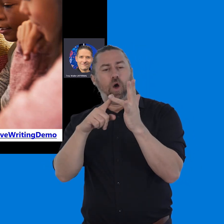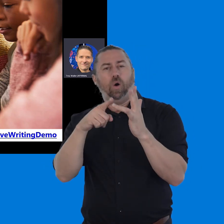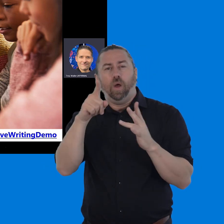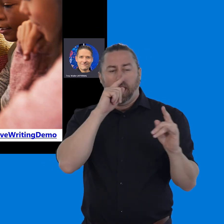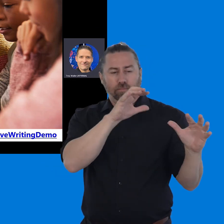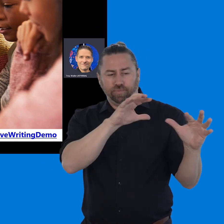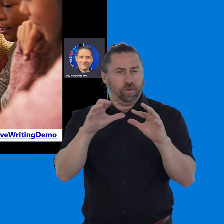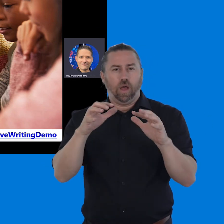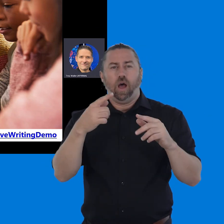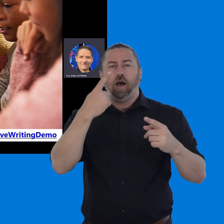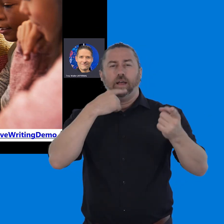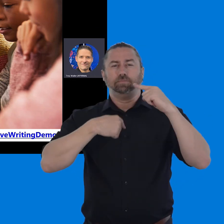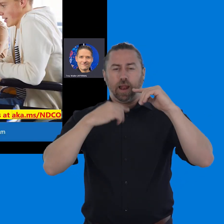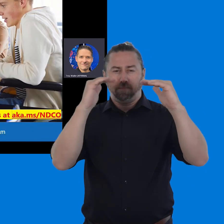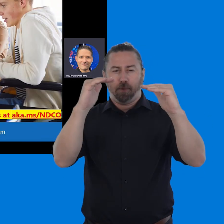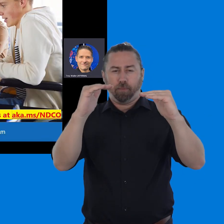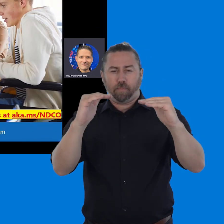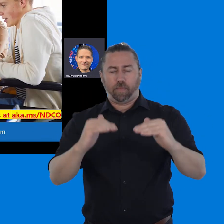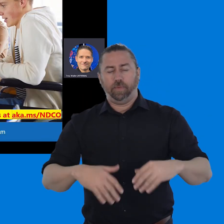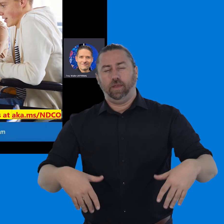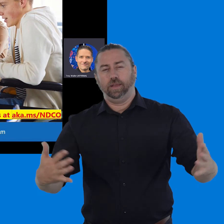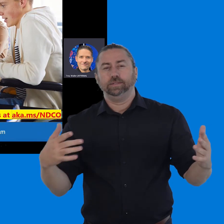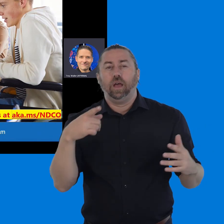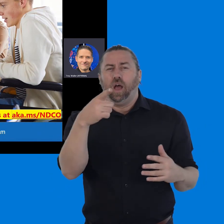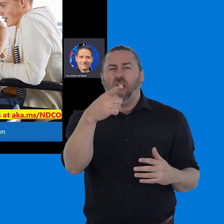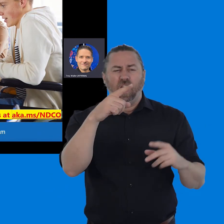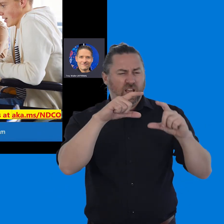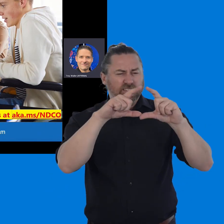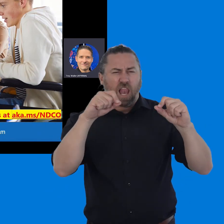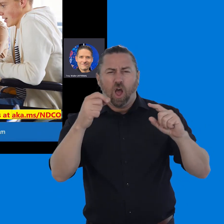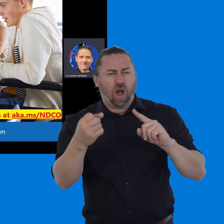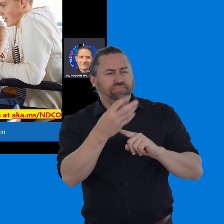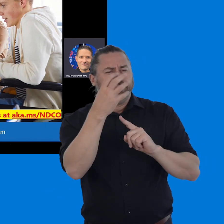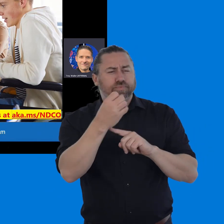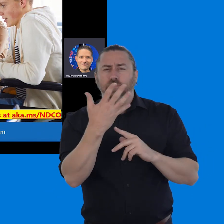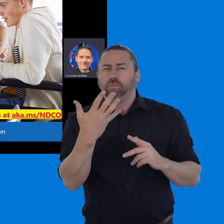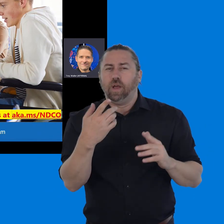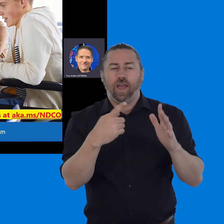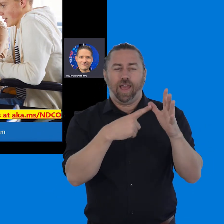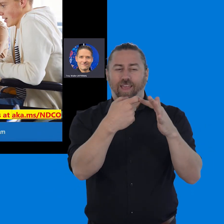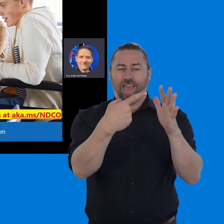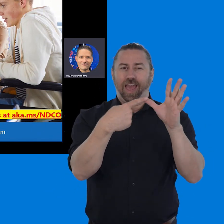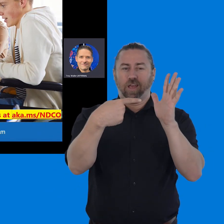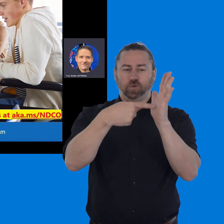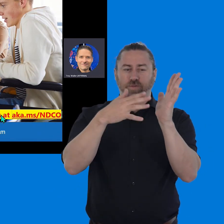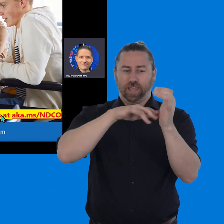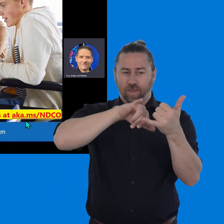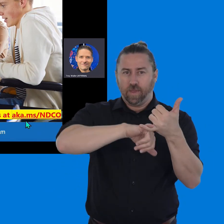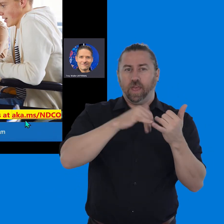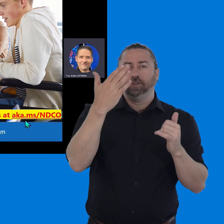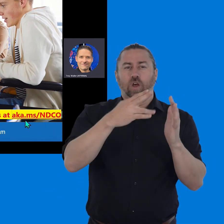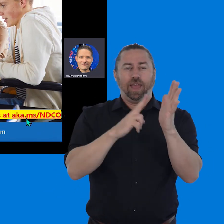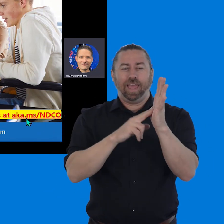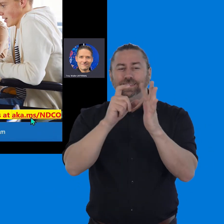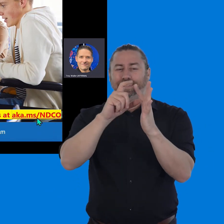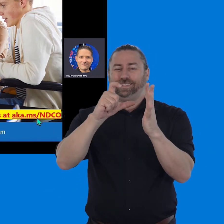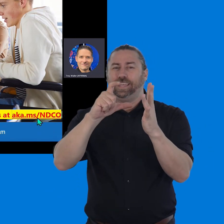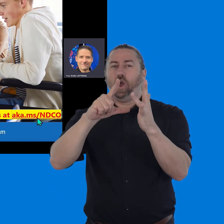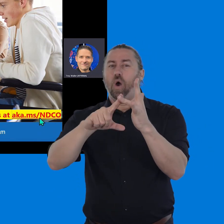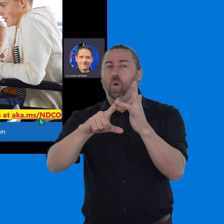aka.ms/inclusive writing demo. If you want to get today's slides, again, you can find them at